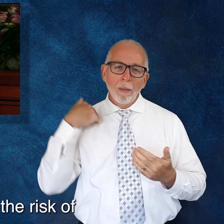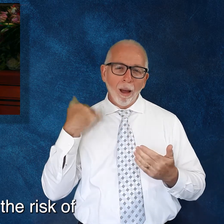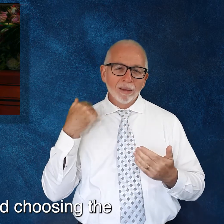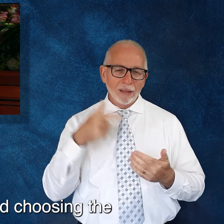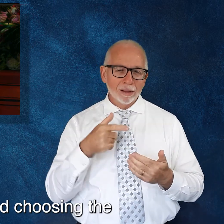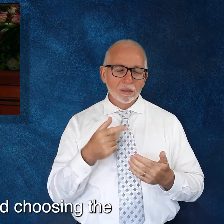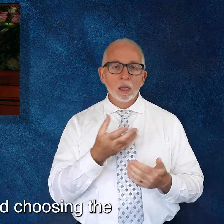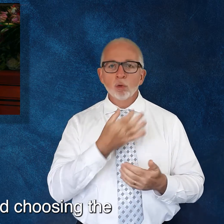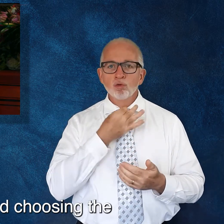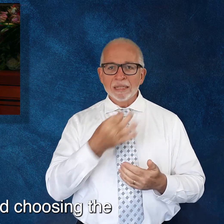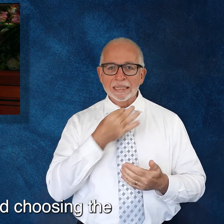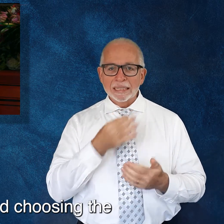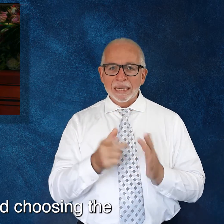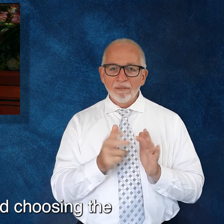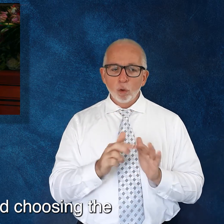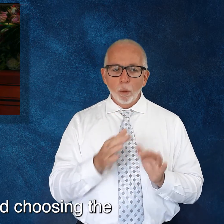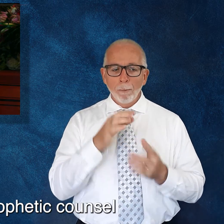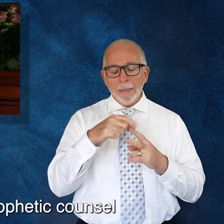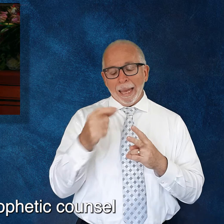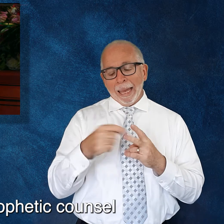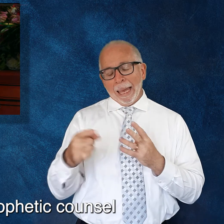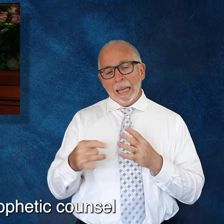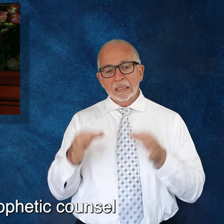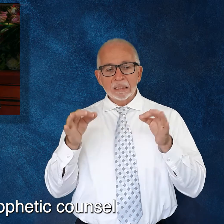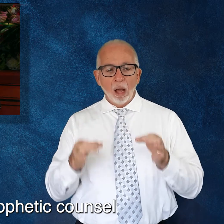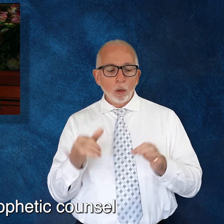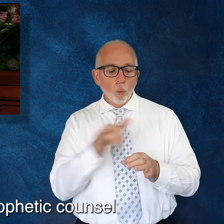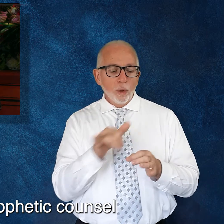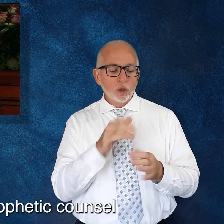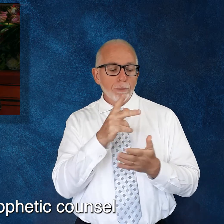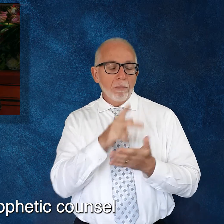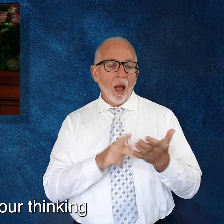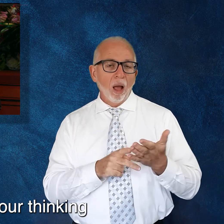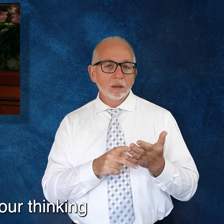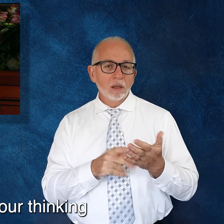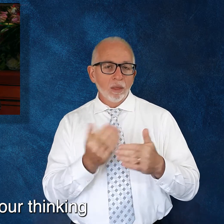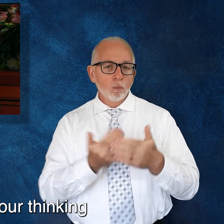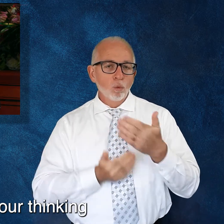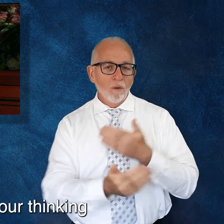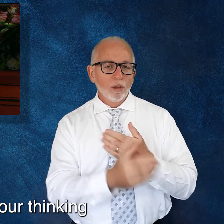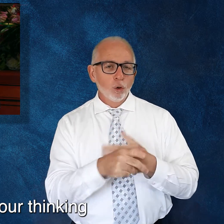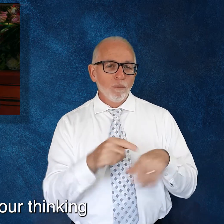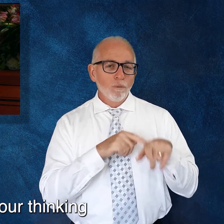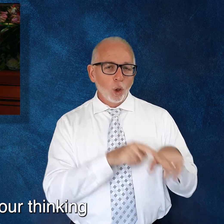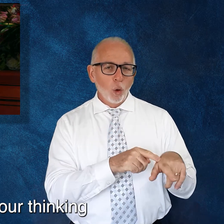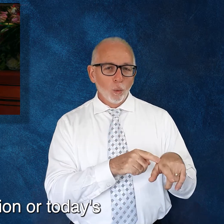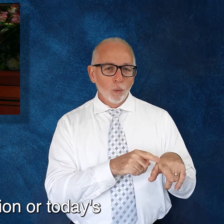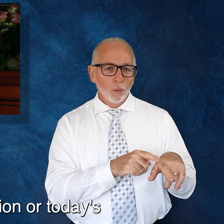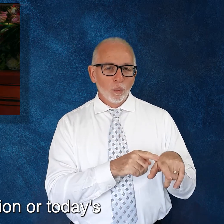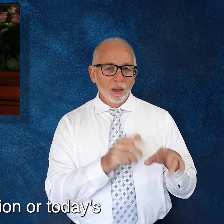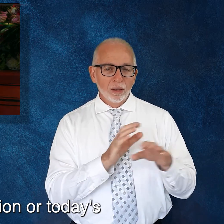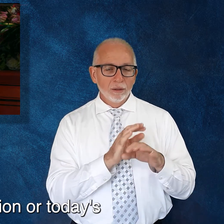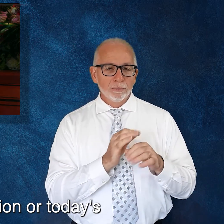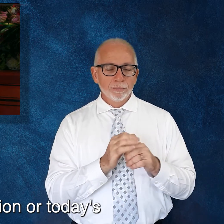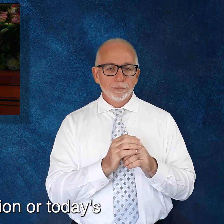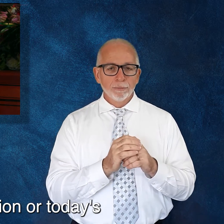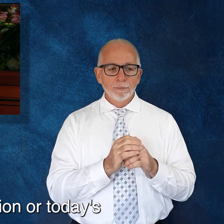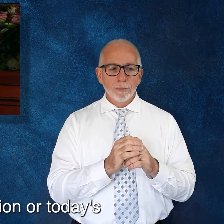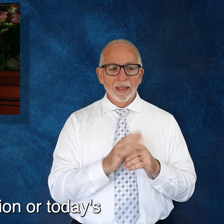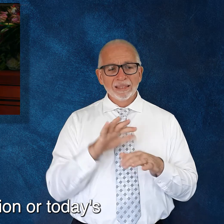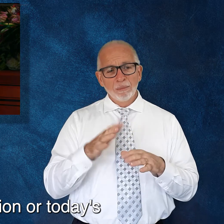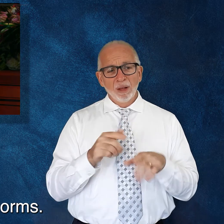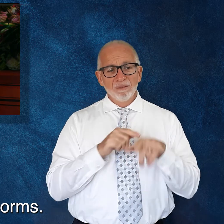the risk of picking and choosing the parts of prophetic counsel that fit our thinking, expectation,